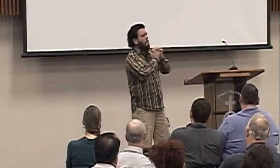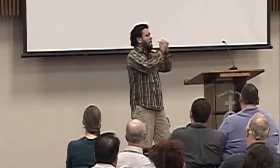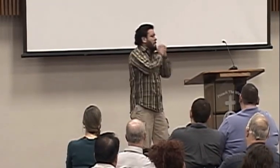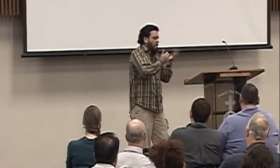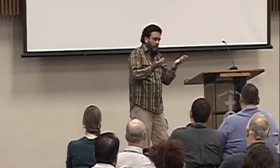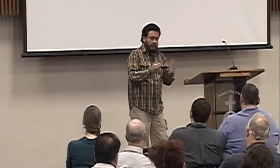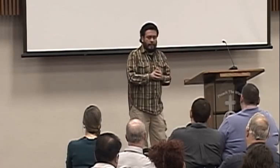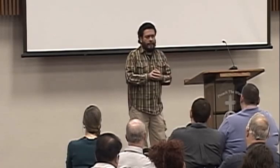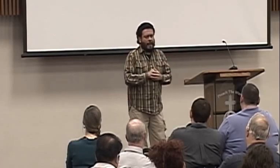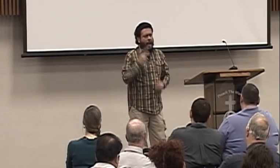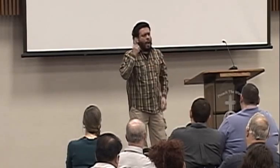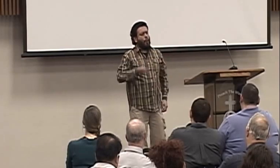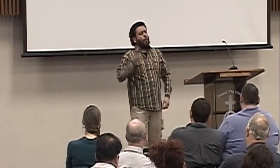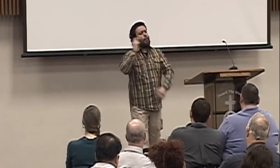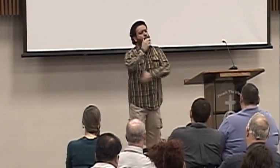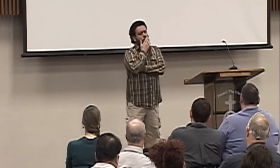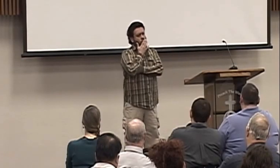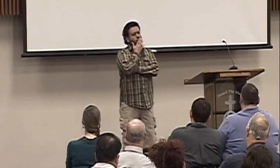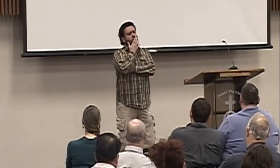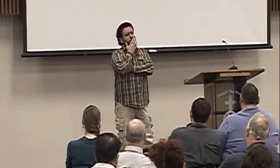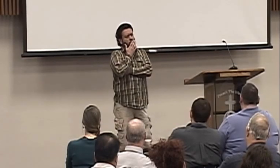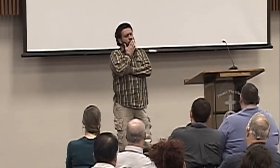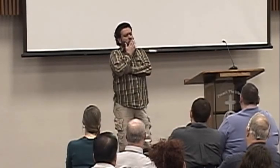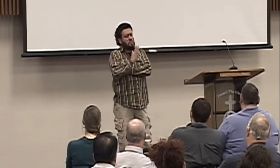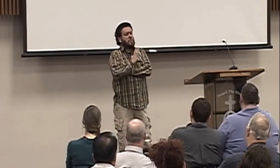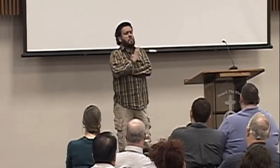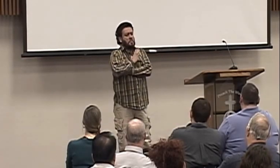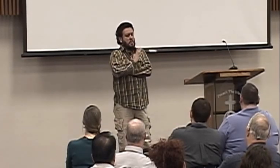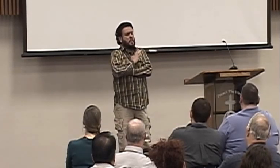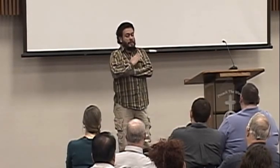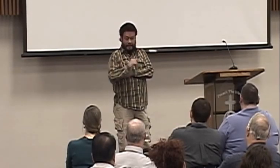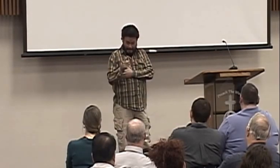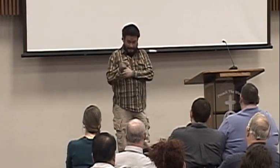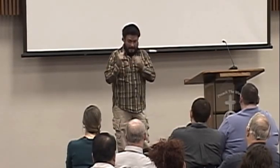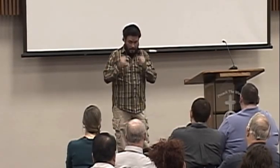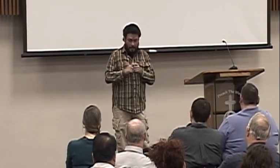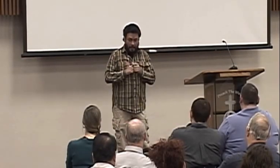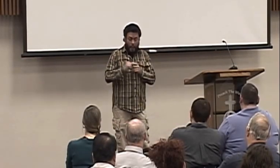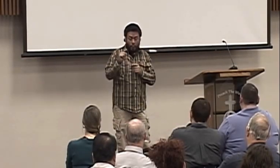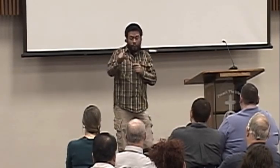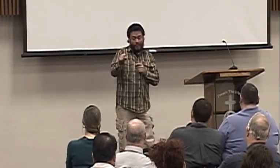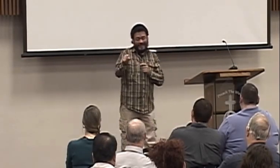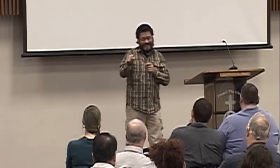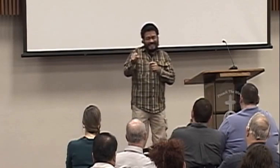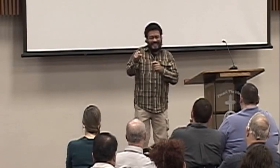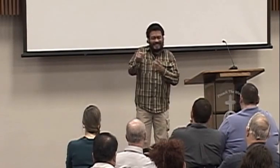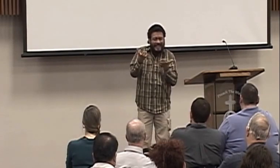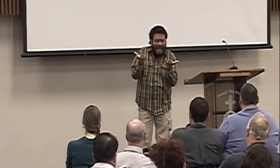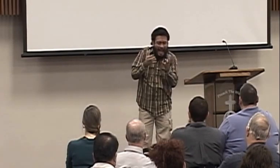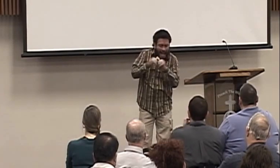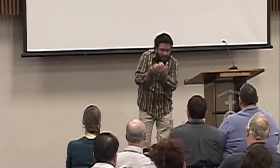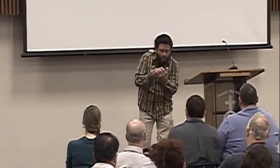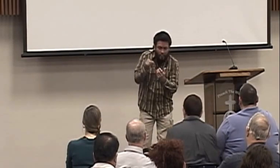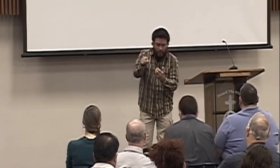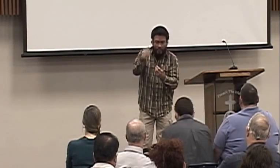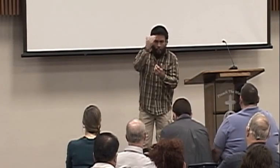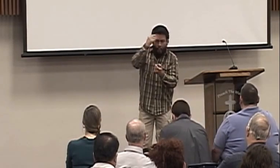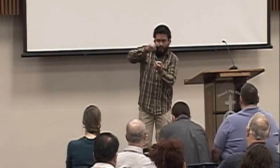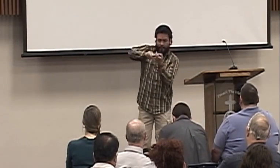people. We can meet them. Hugo was like, oh, okay, that's fine. I said, maybe you can, maybe you